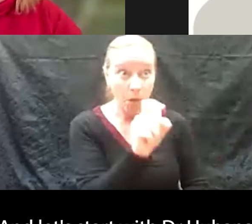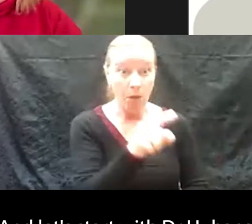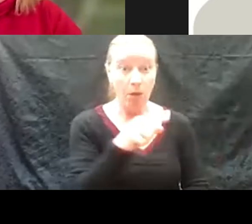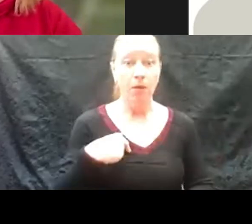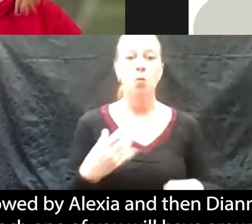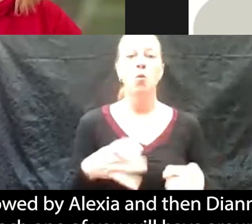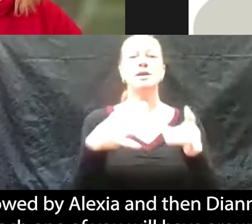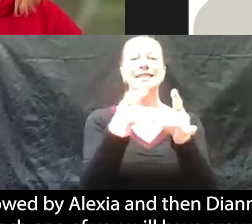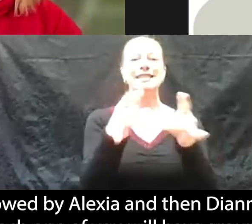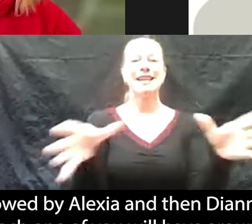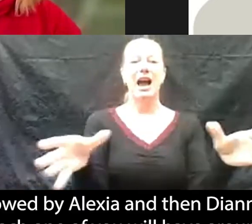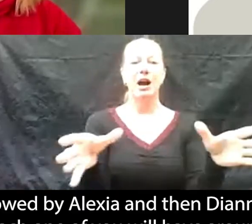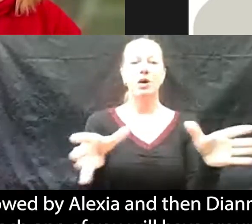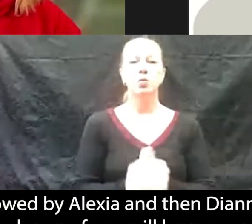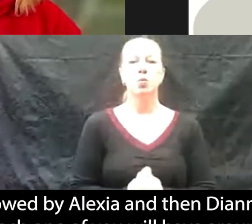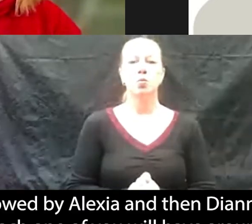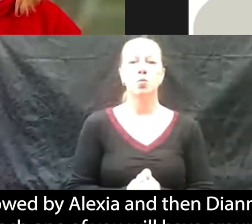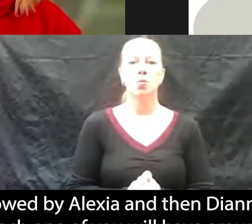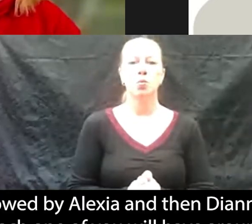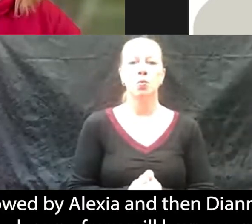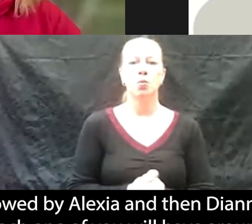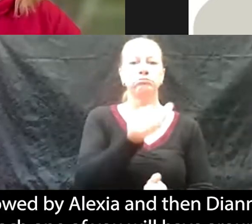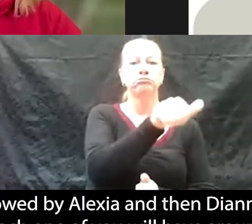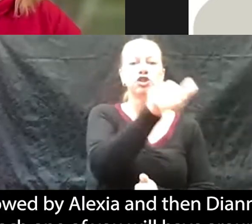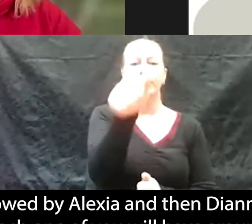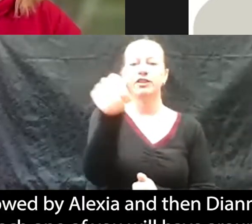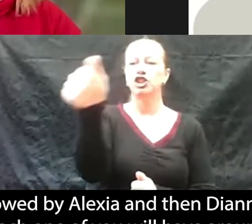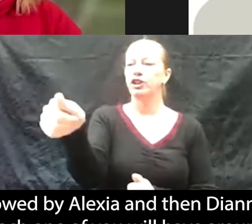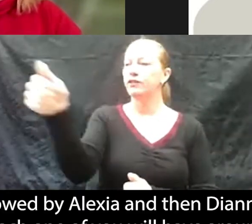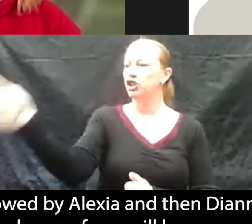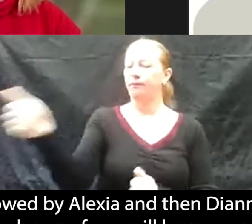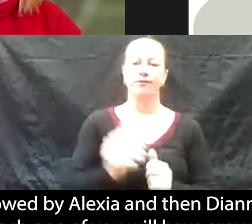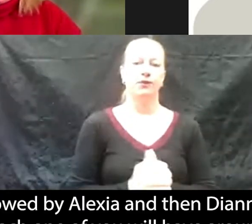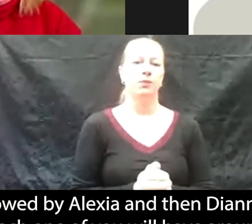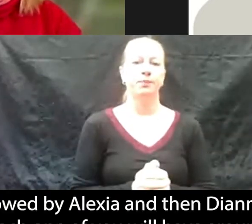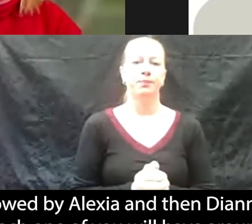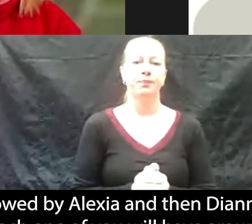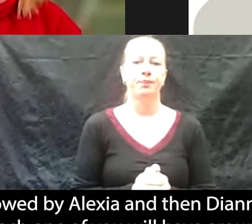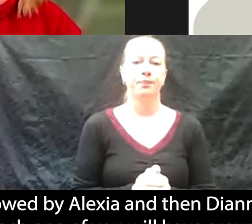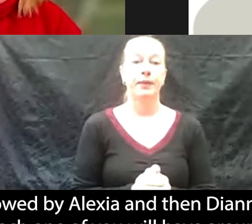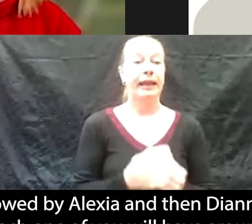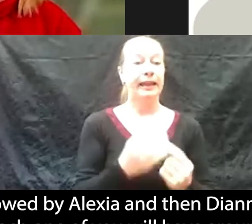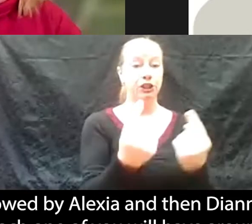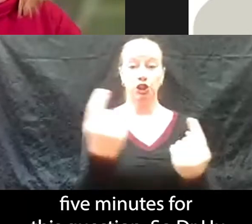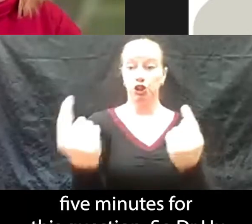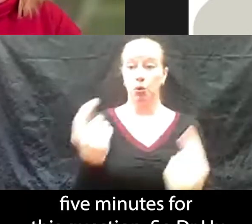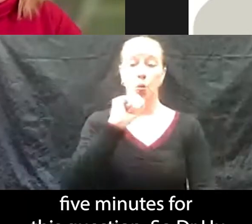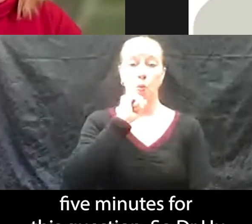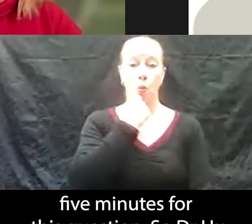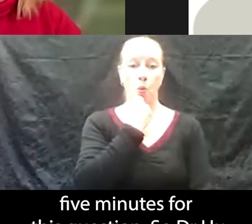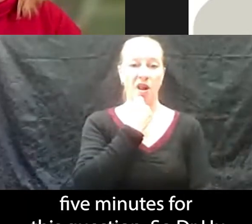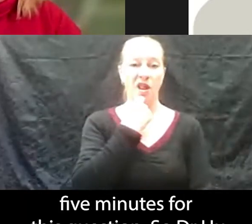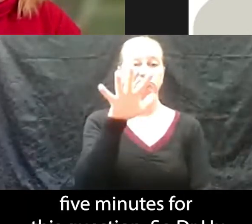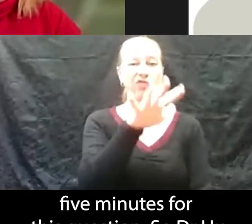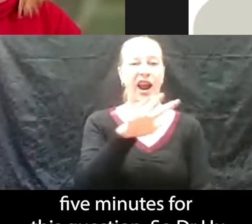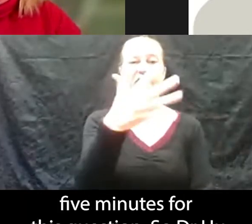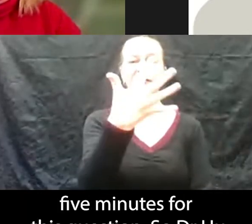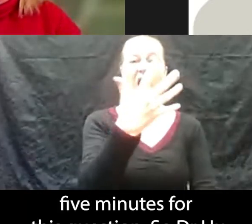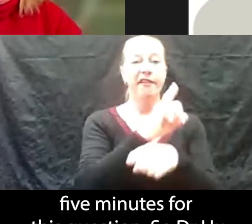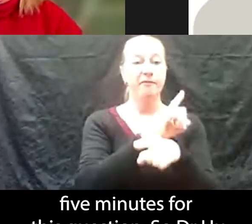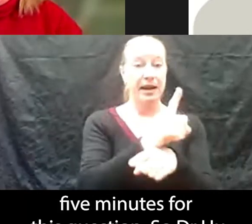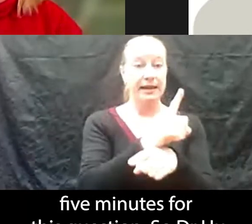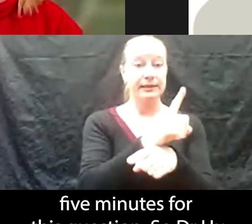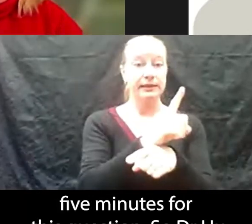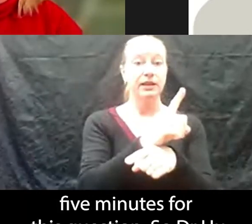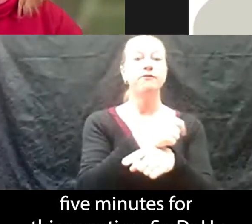Dr. Huhana, followed by Alexia and then Diane. And each one of you will have around 5 minutes